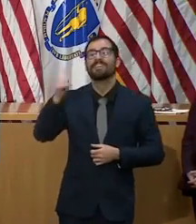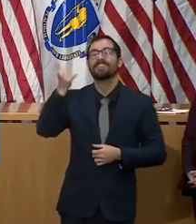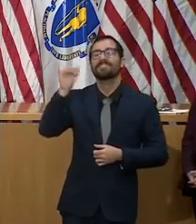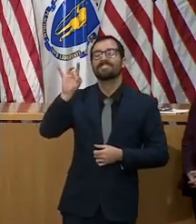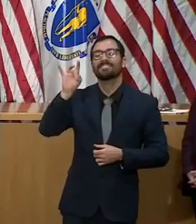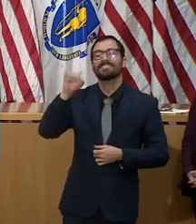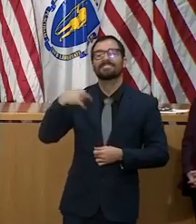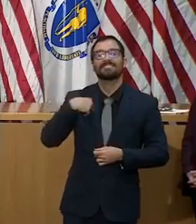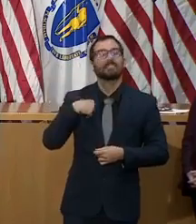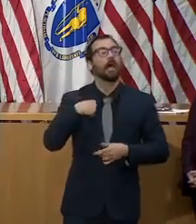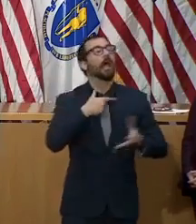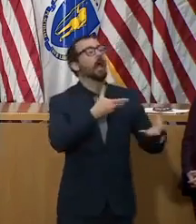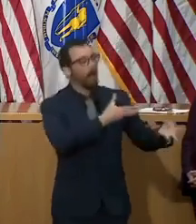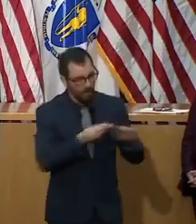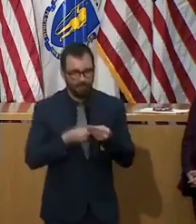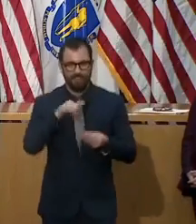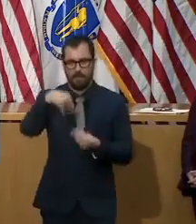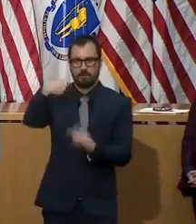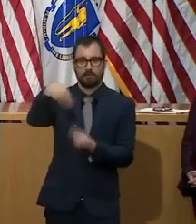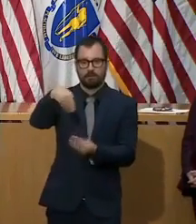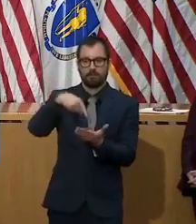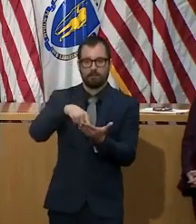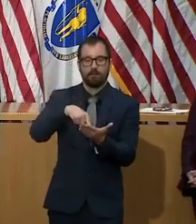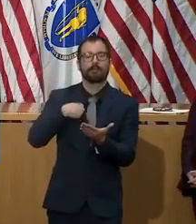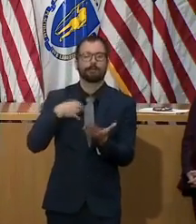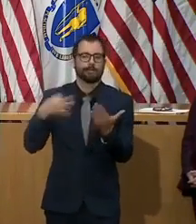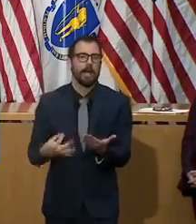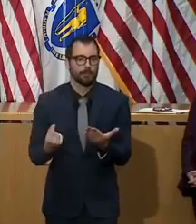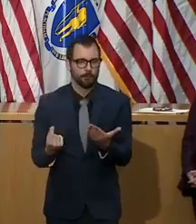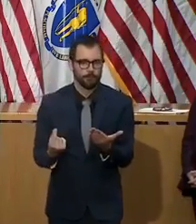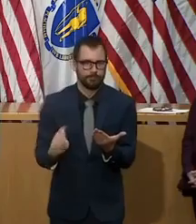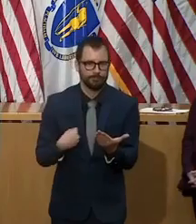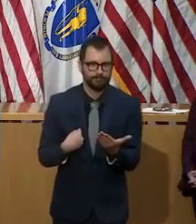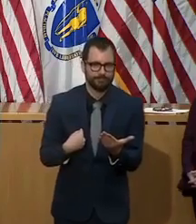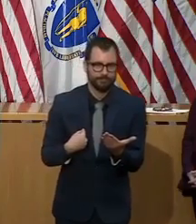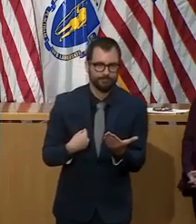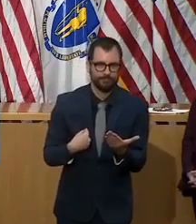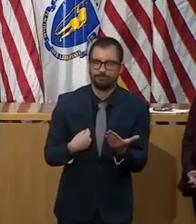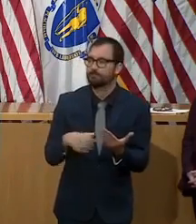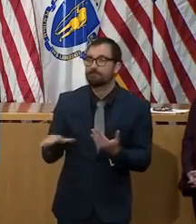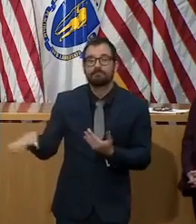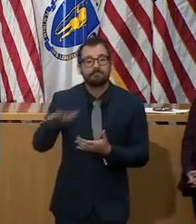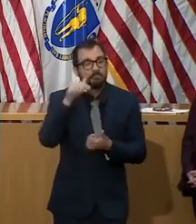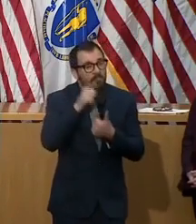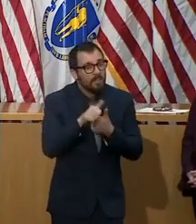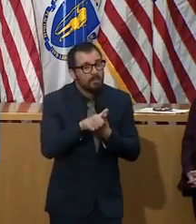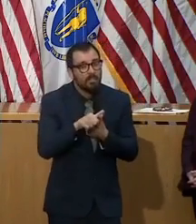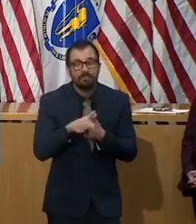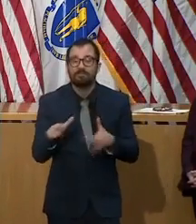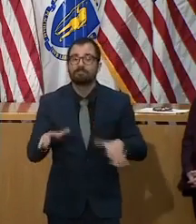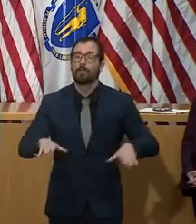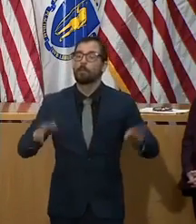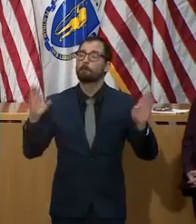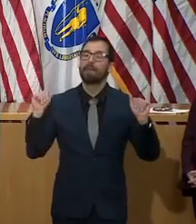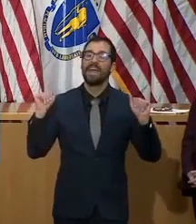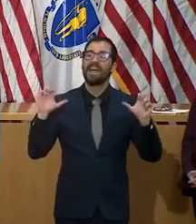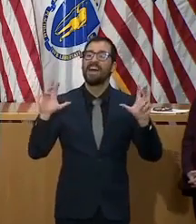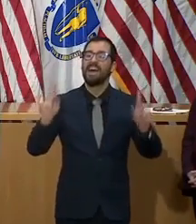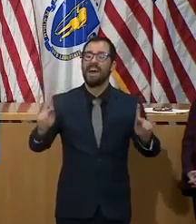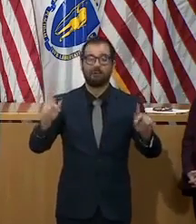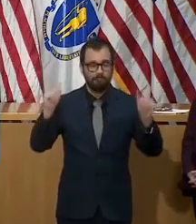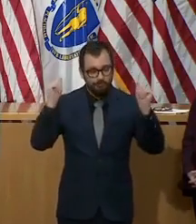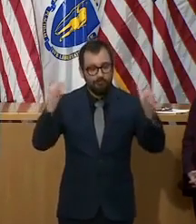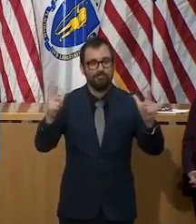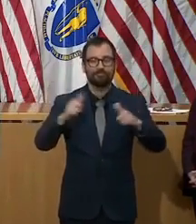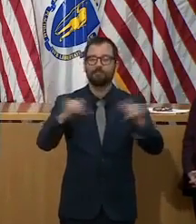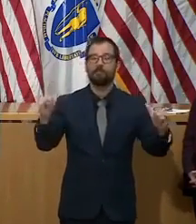opening. Phased. It's not going to be everybody all at once. I'm sure many people would like to see it